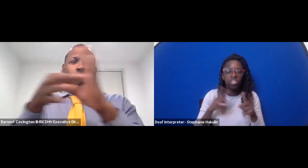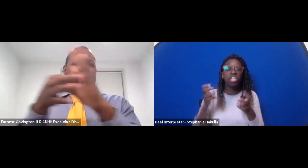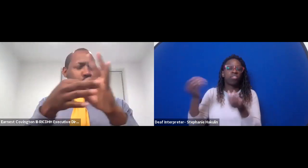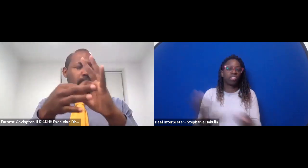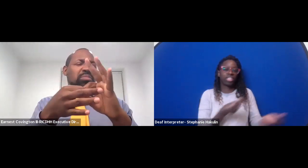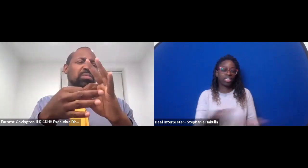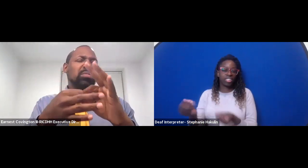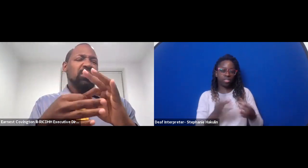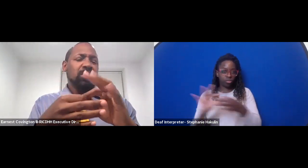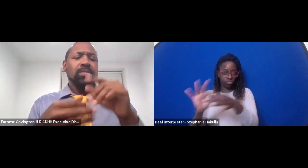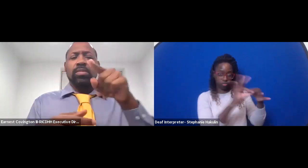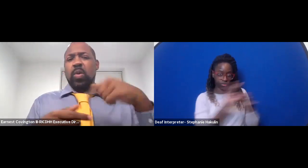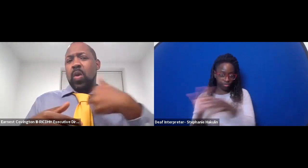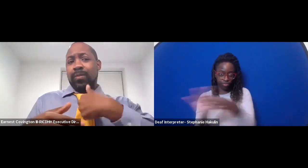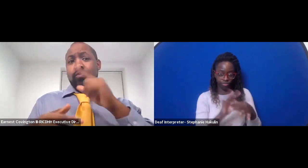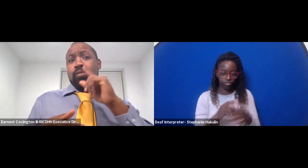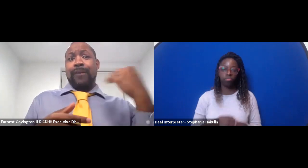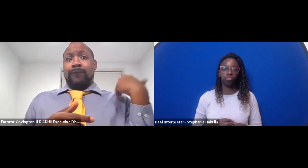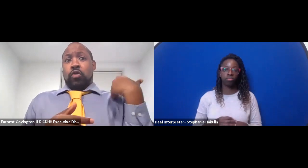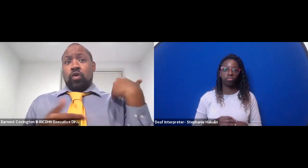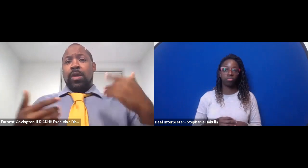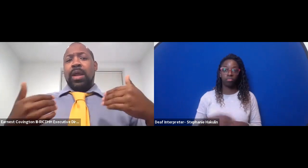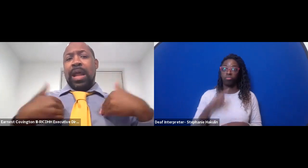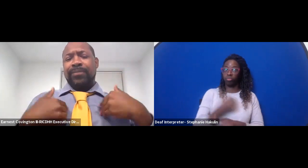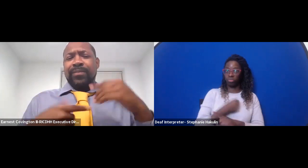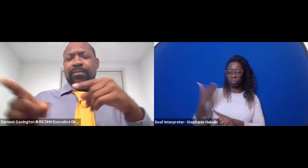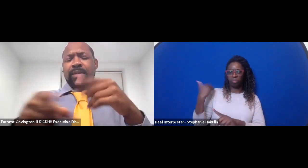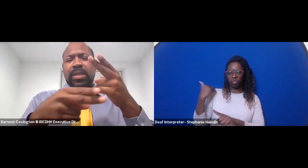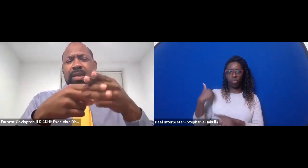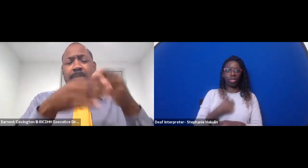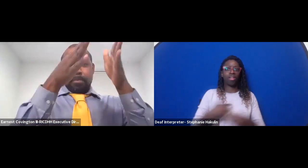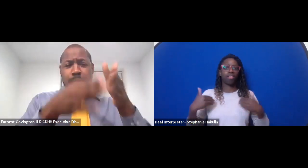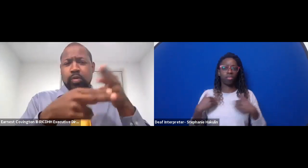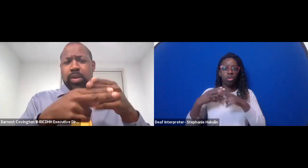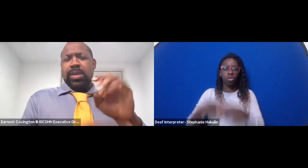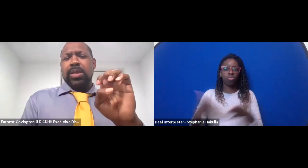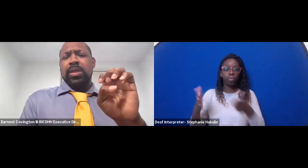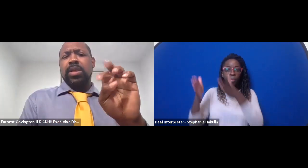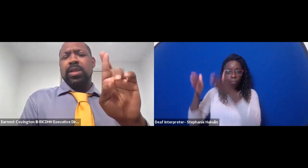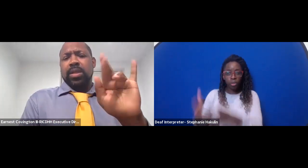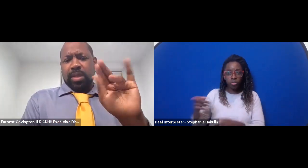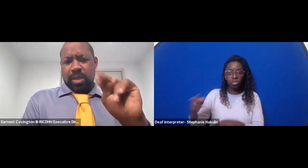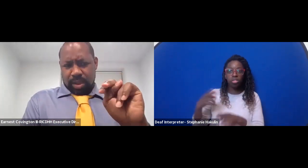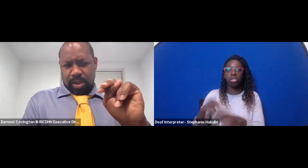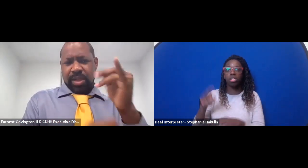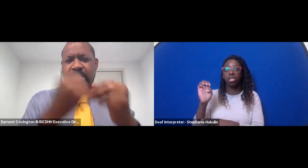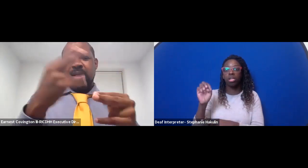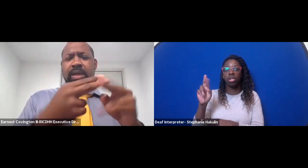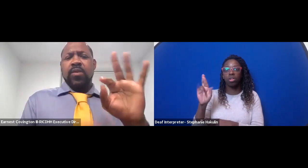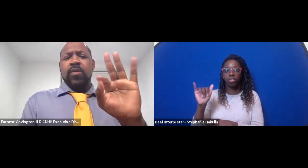press conferences, anything that's happening in the state of Rhode Island. Just, we had this